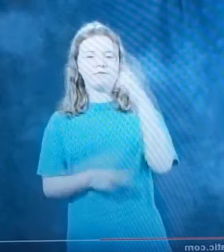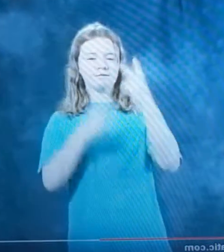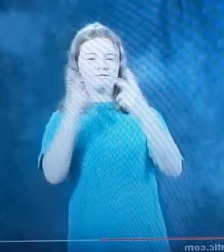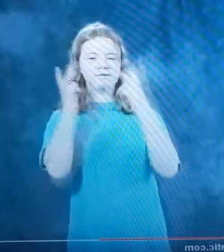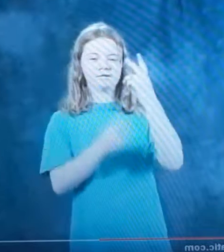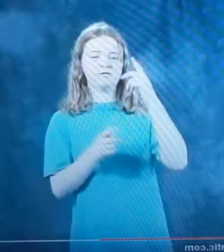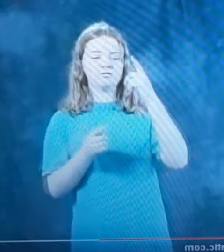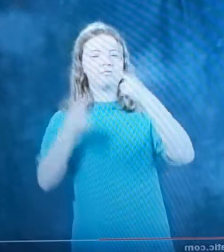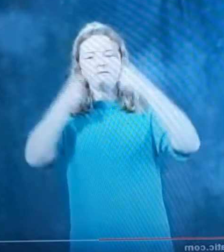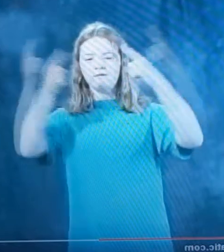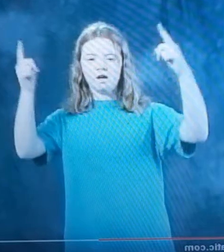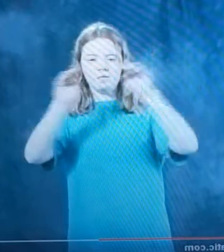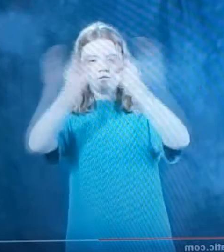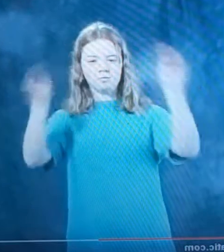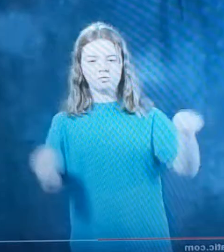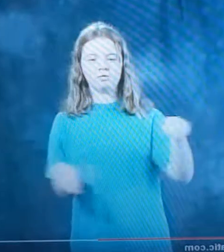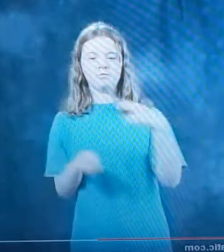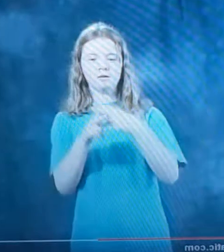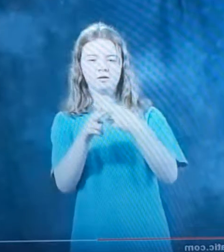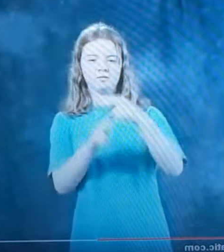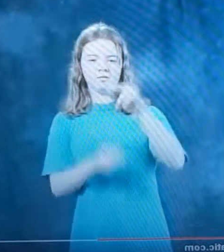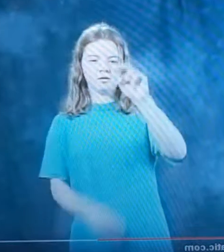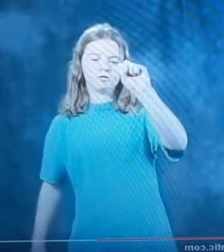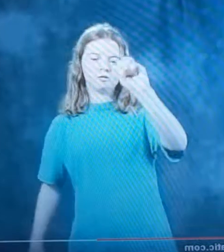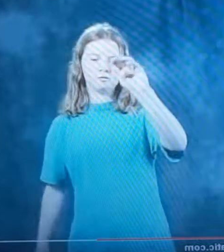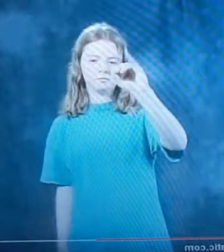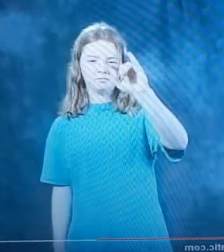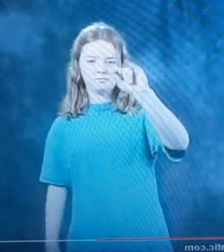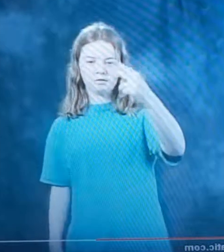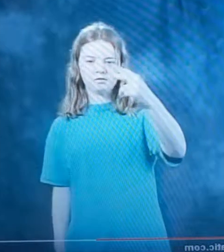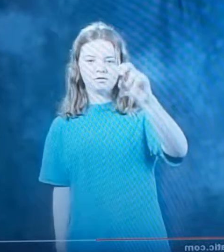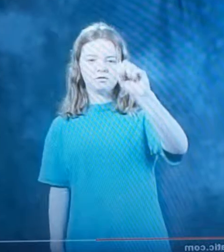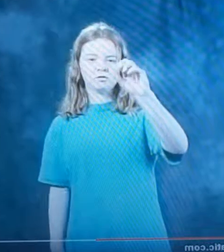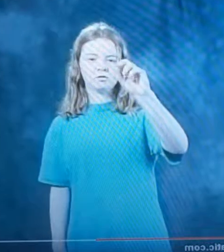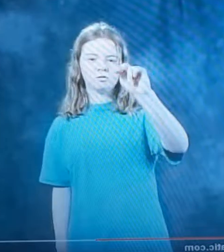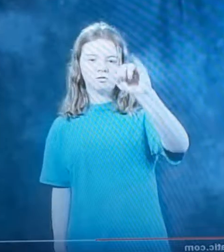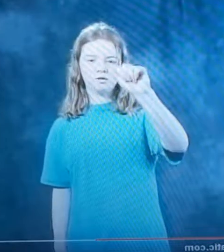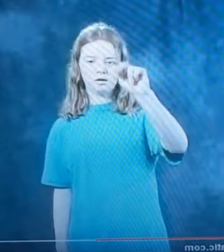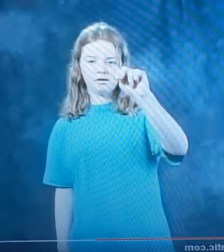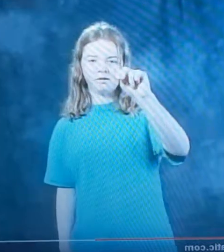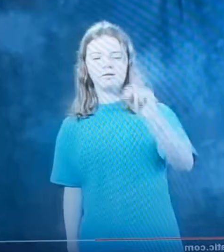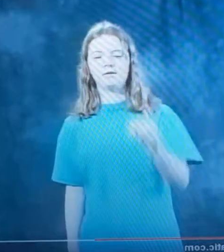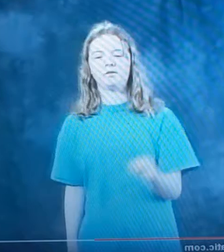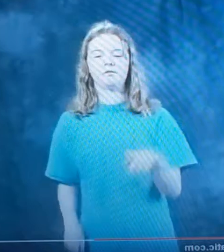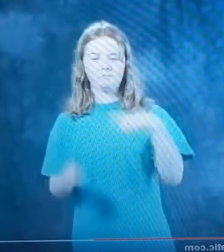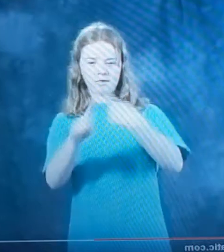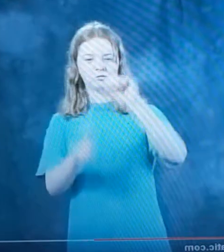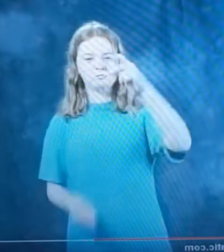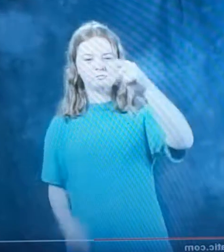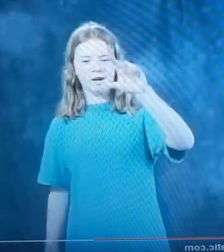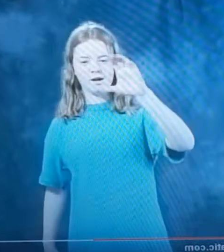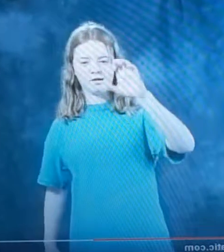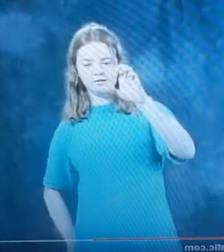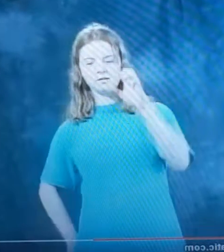So after that, I visited a famous museum called the Smithsonian plus